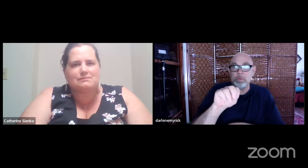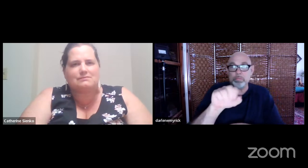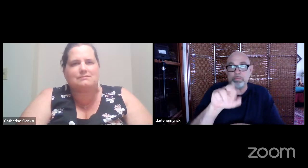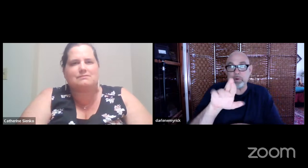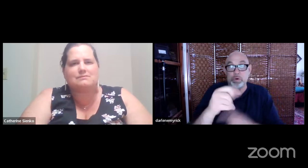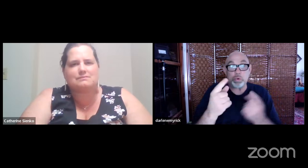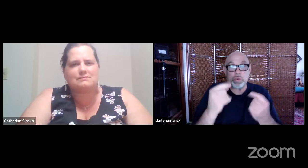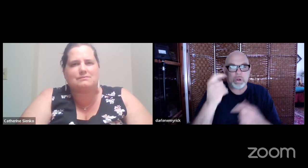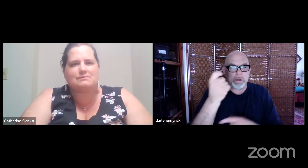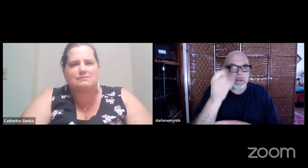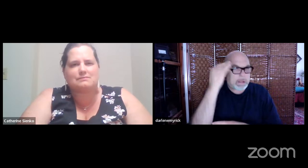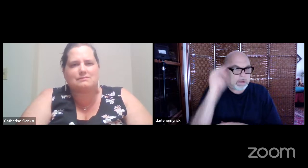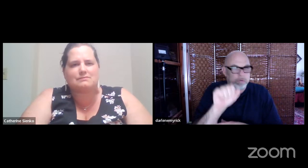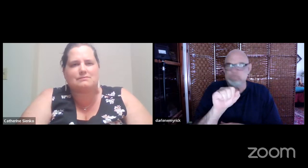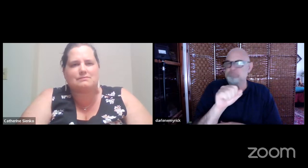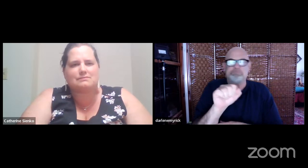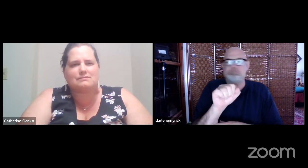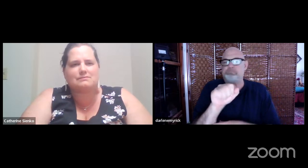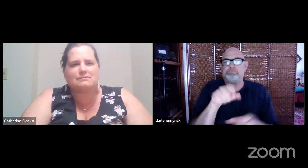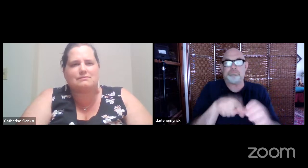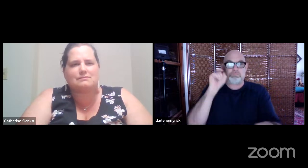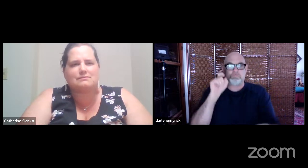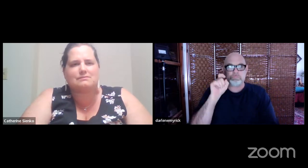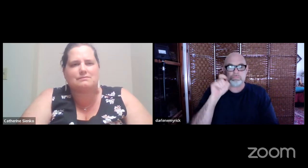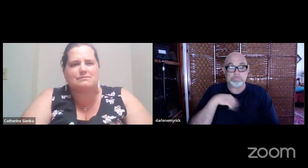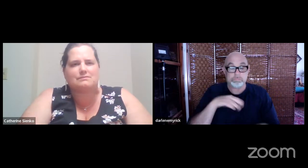I noticed that Mary